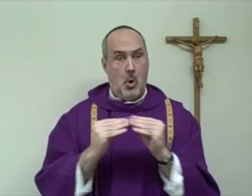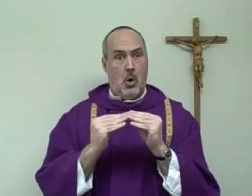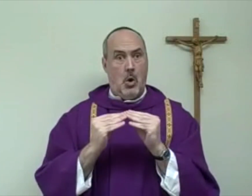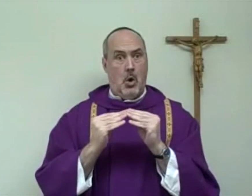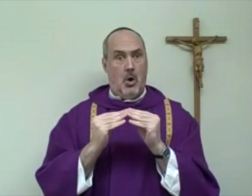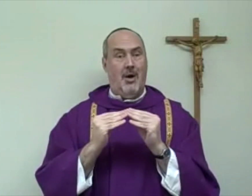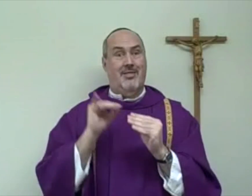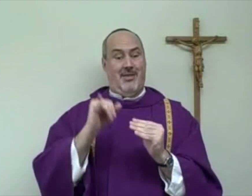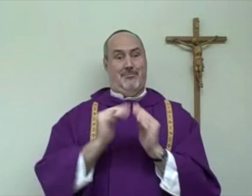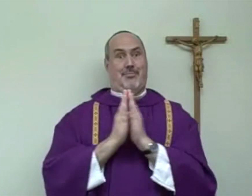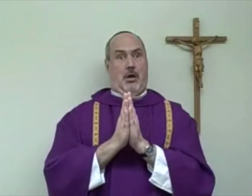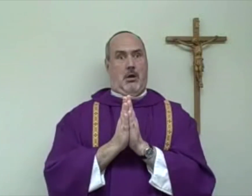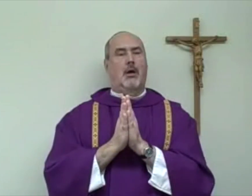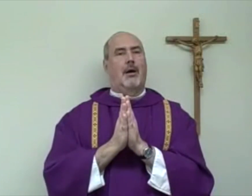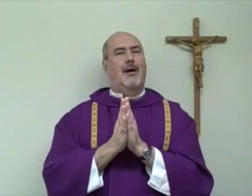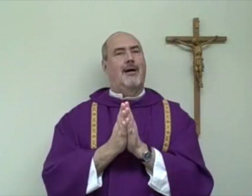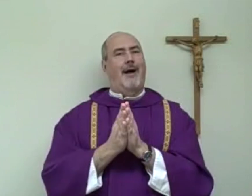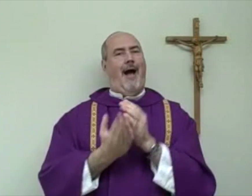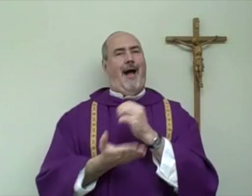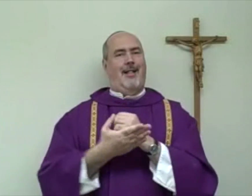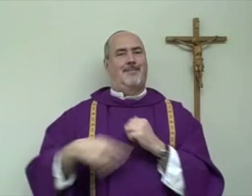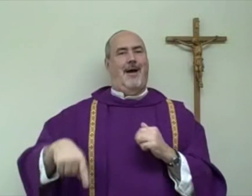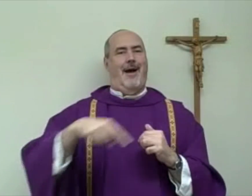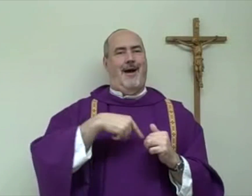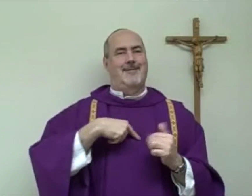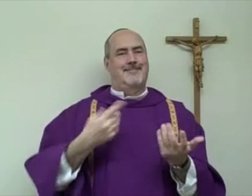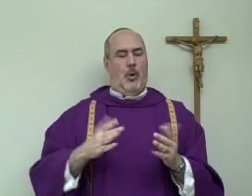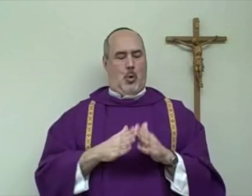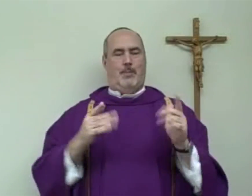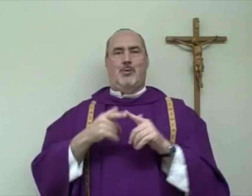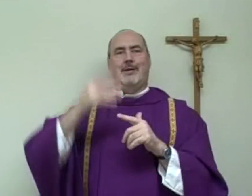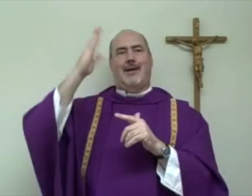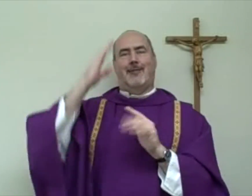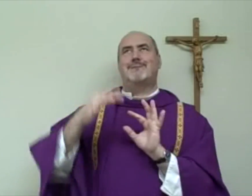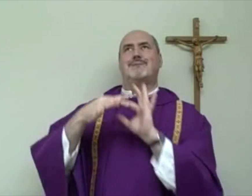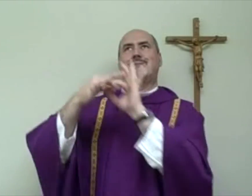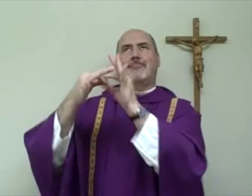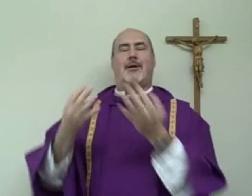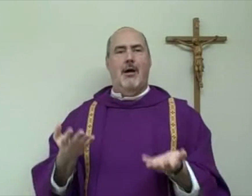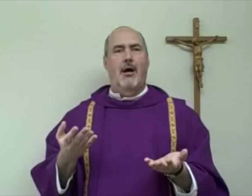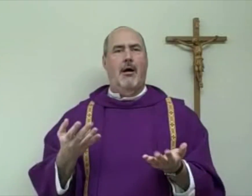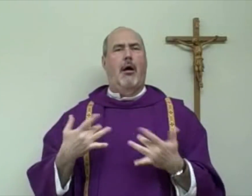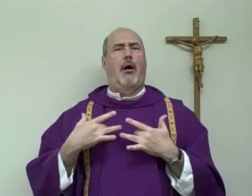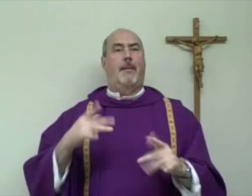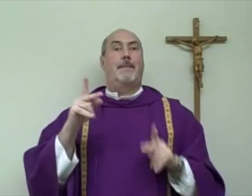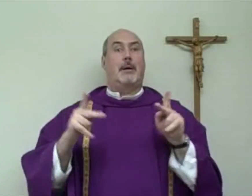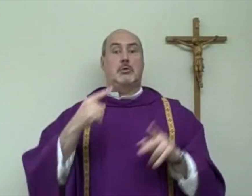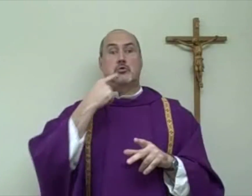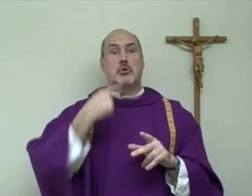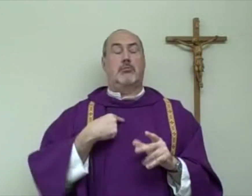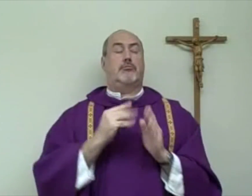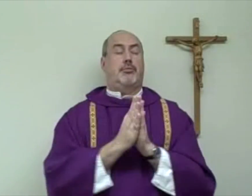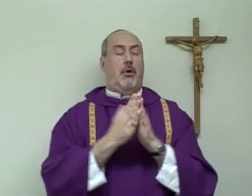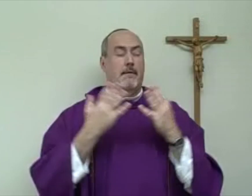During Lent, we need to try and pray more. It's in that prayer that helps us open up and connect to